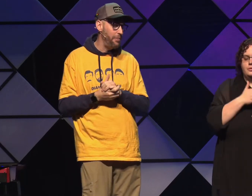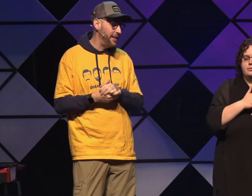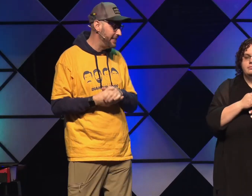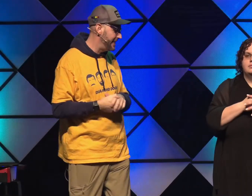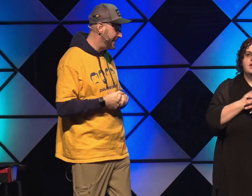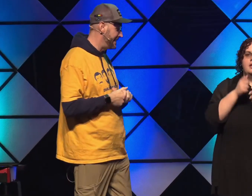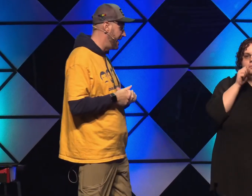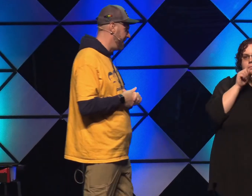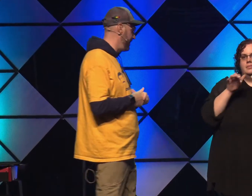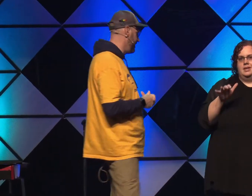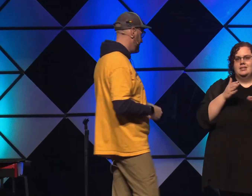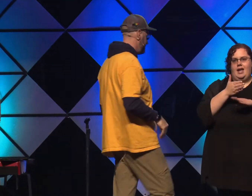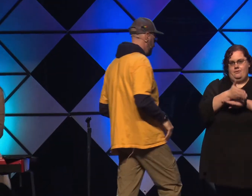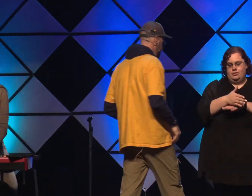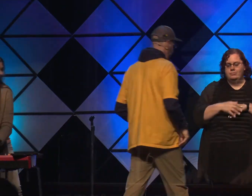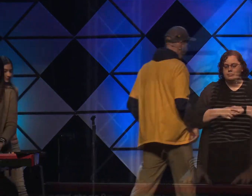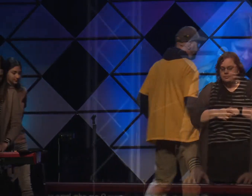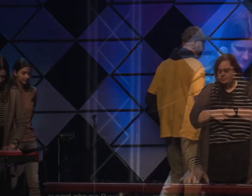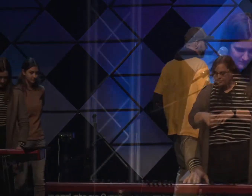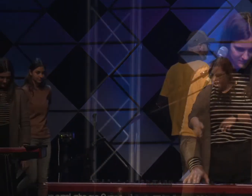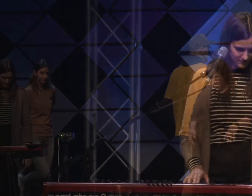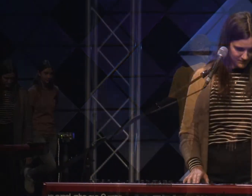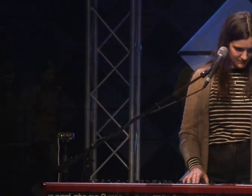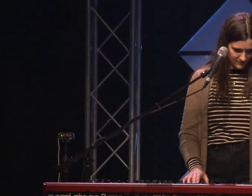for our blessing to get us out of here.